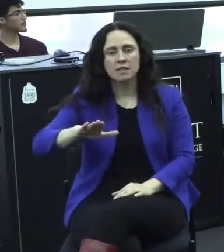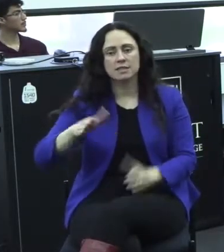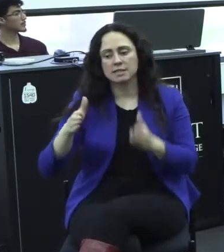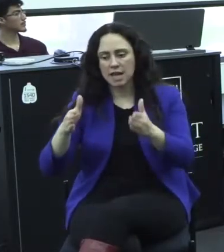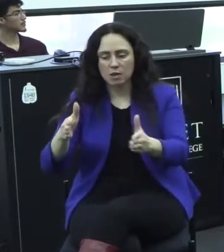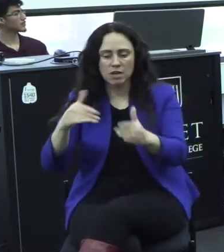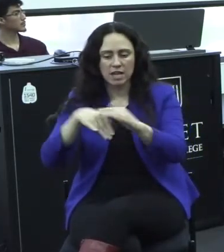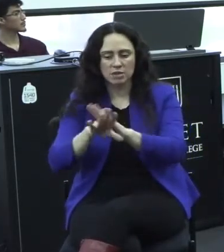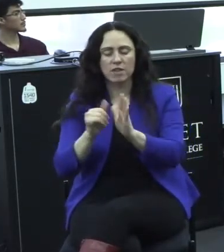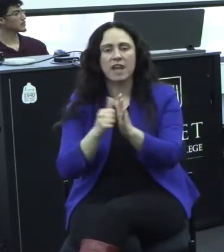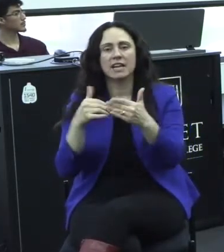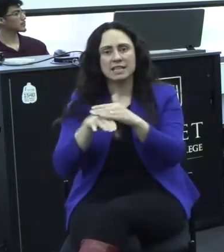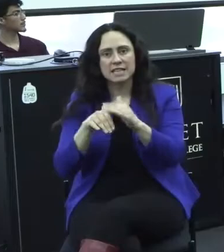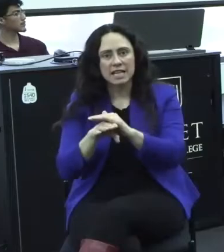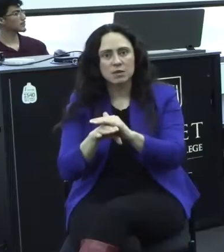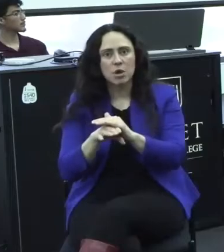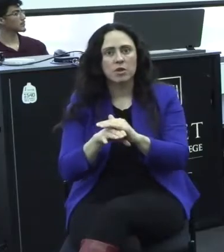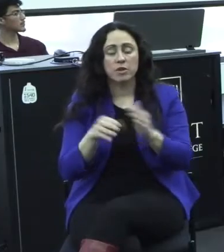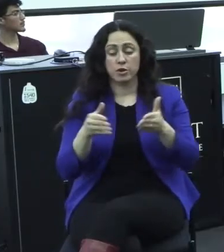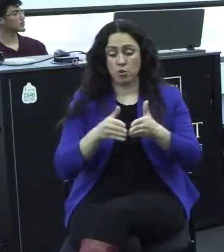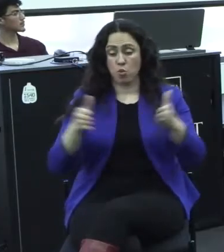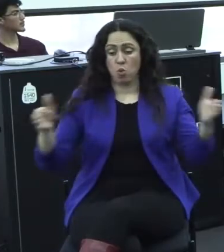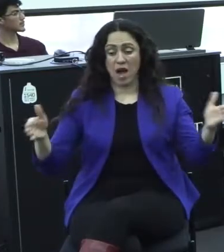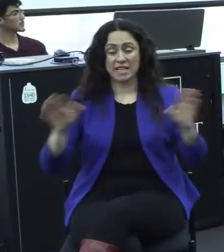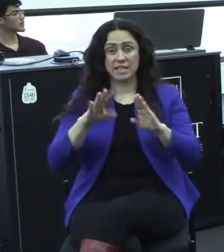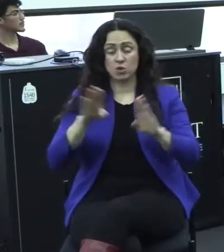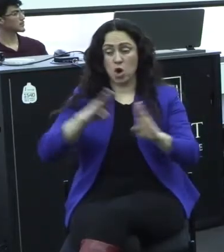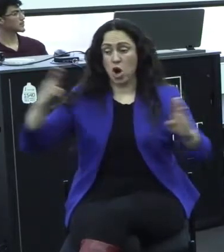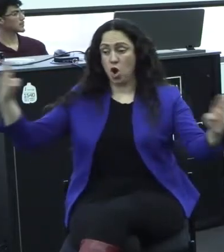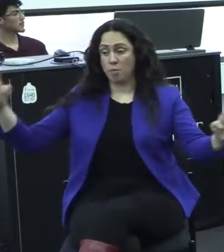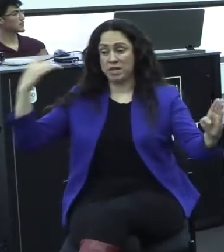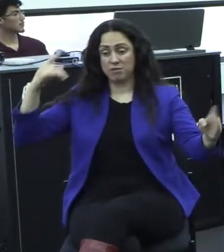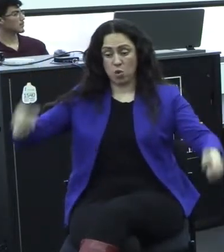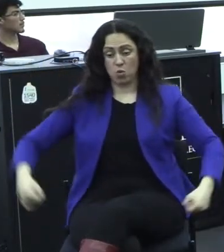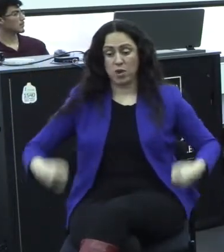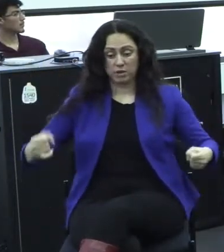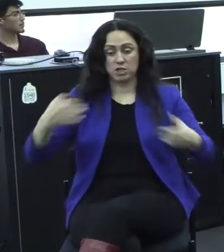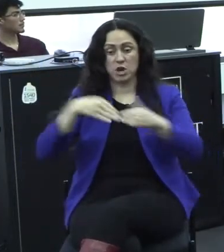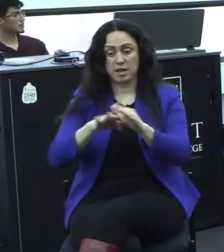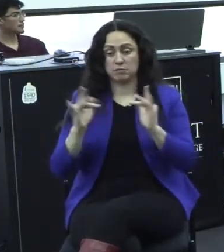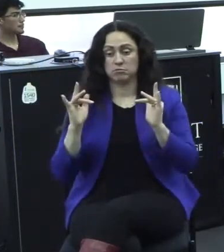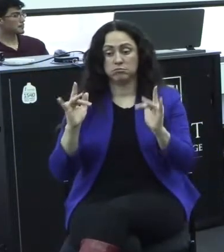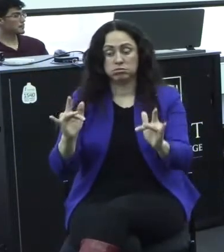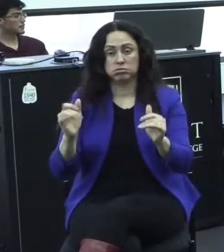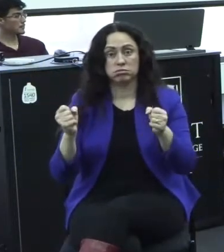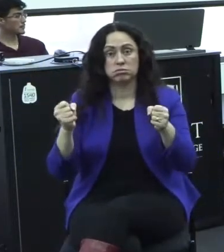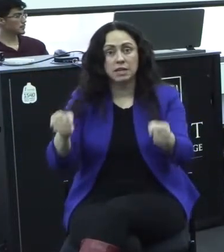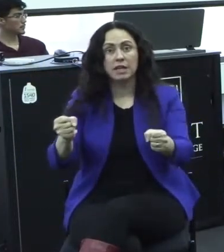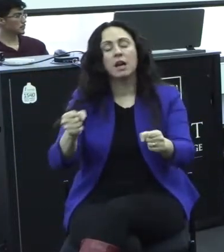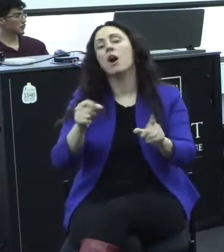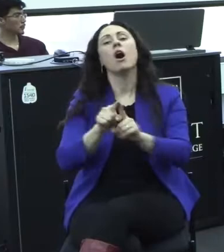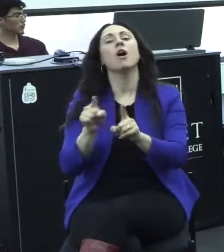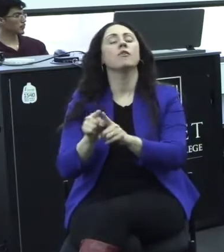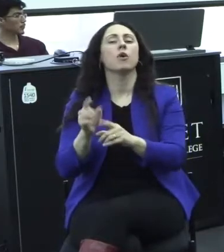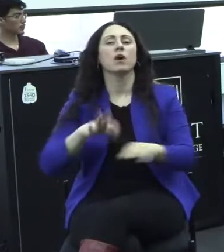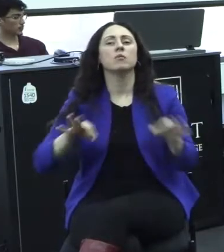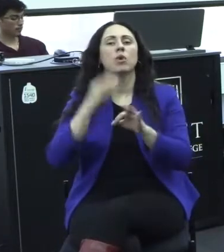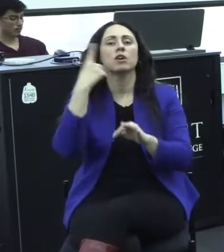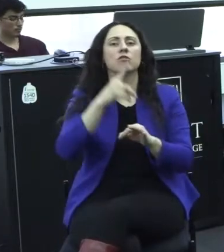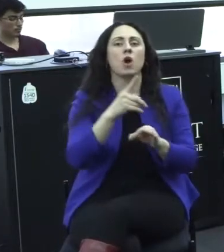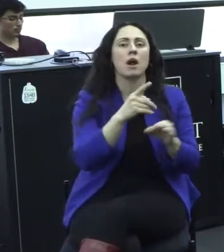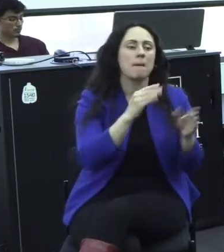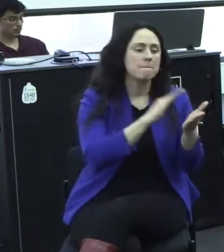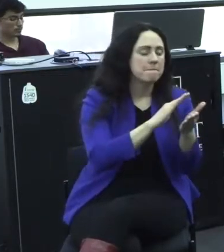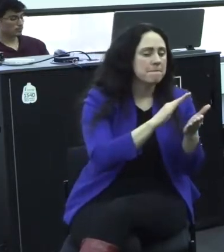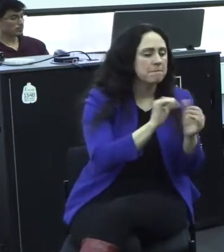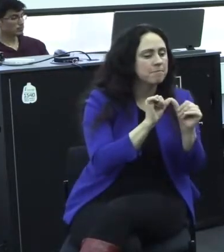entrances that are accessible, widening door openings for wheelchair access, and also importantly, maintaining and updating those